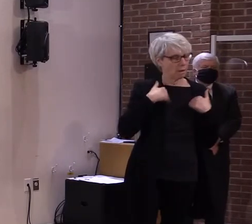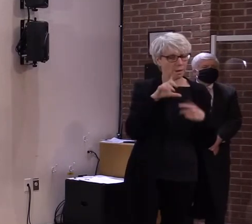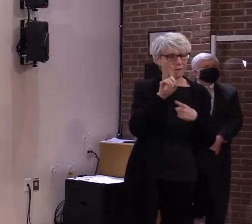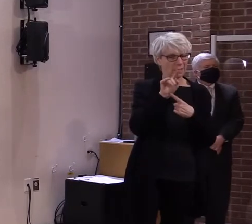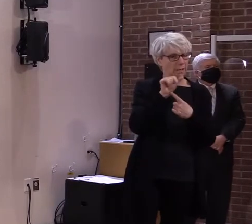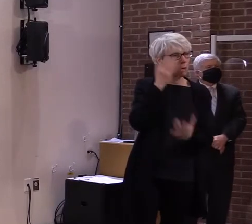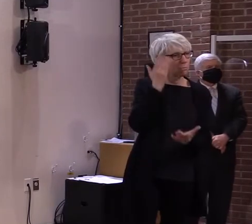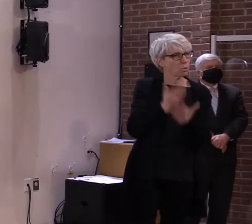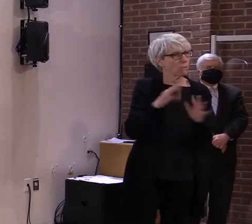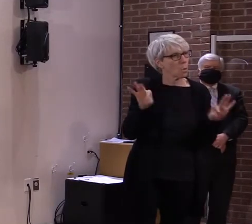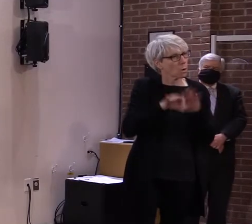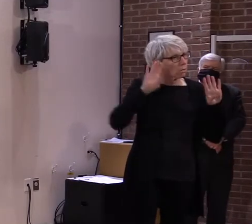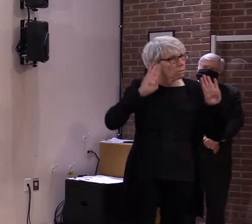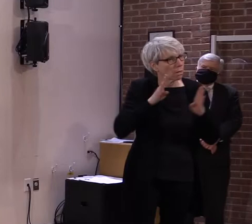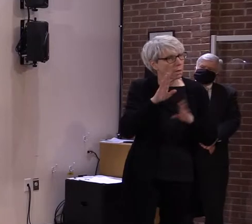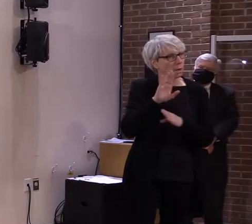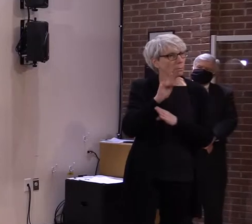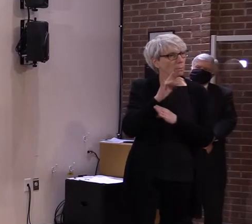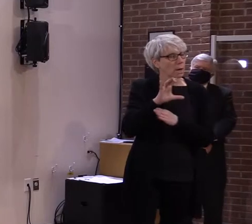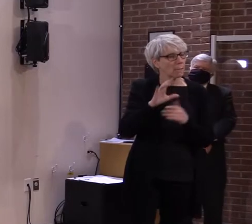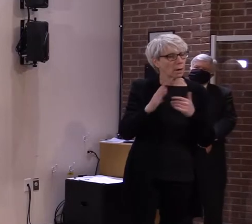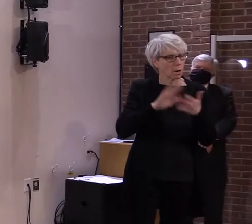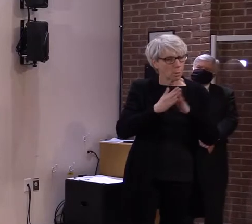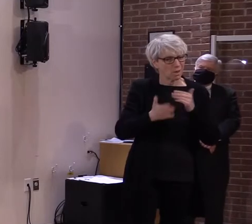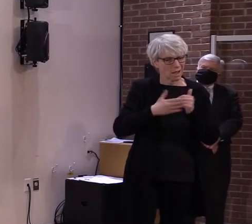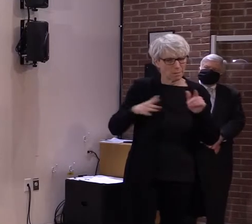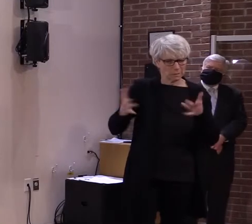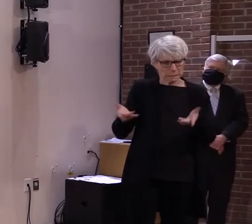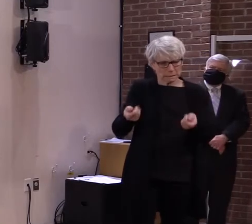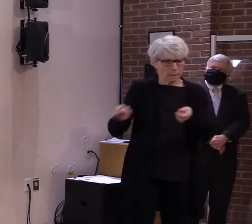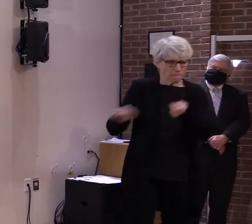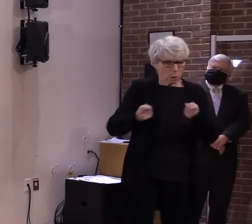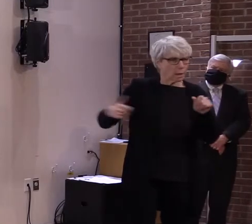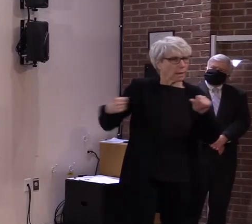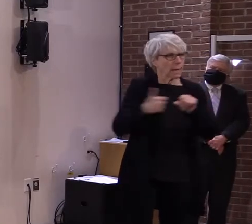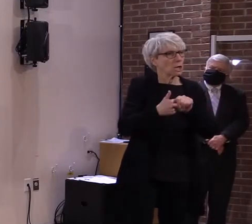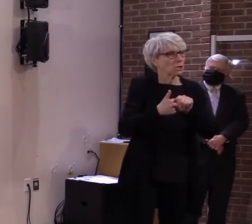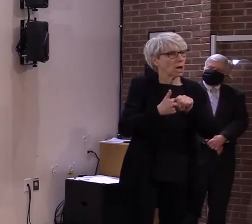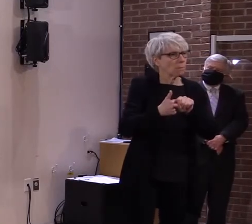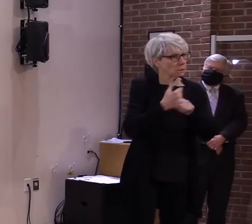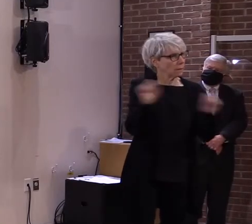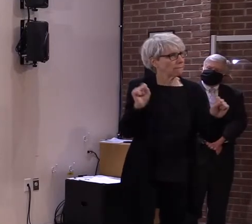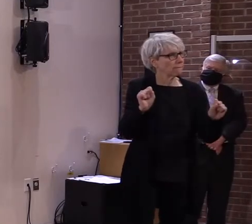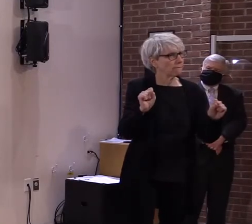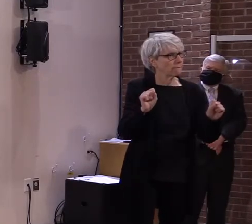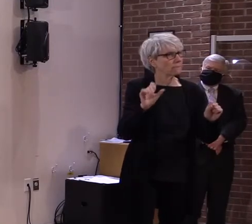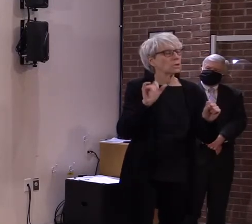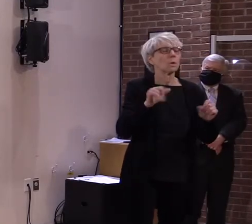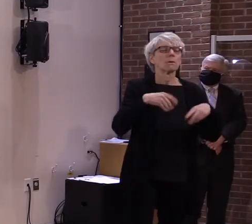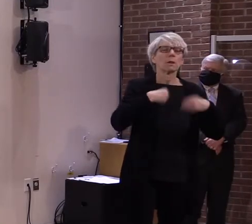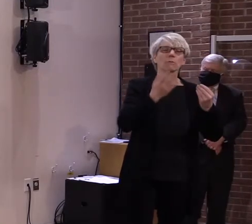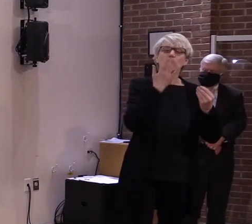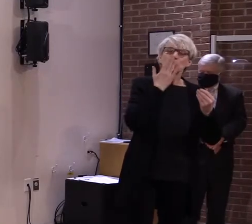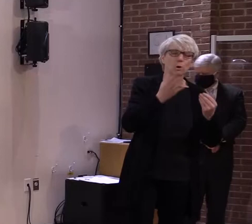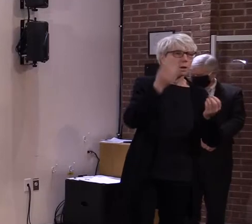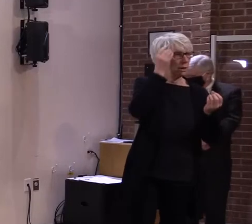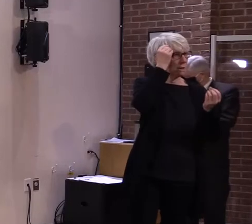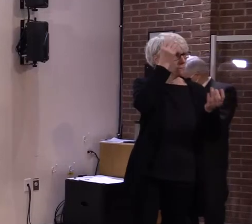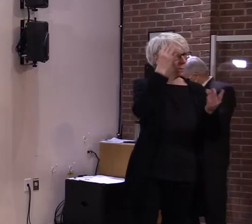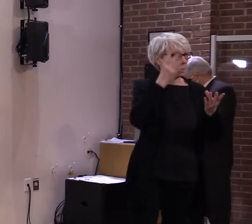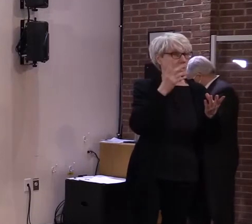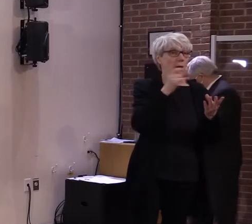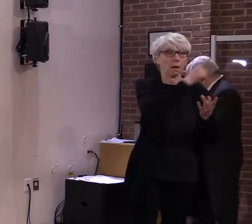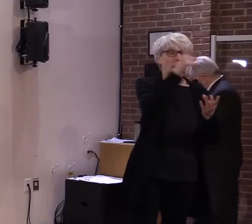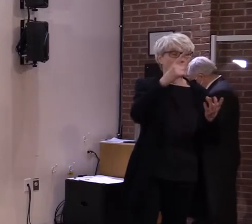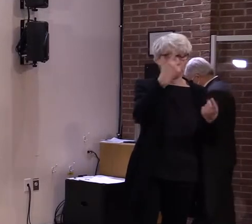up. So we just wanted to make sure that was out there to at least have them base their arguments on the